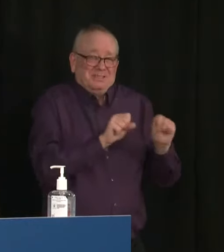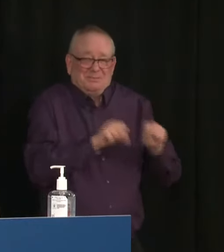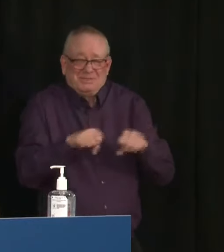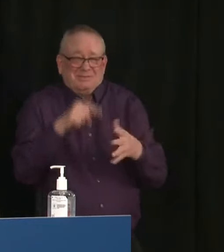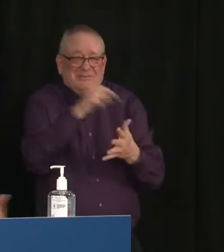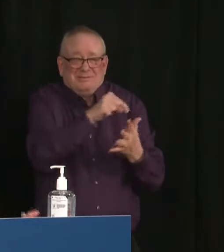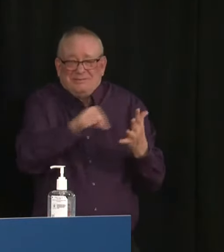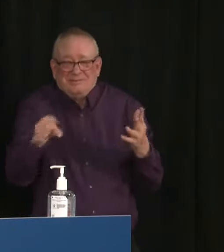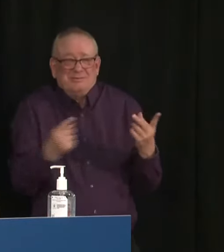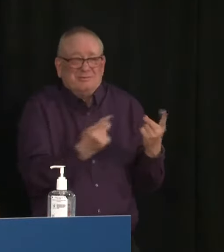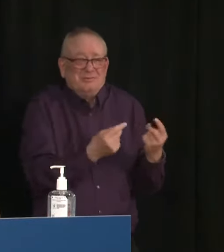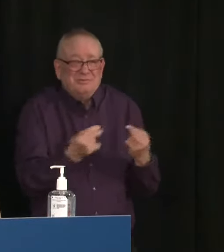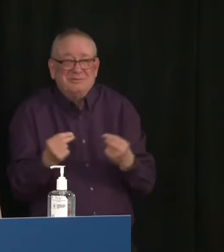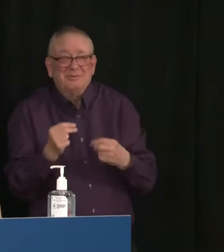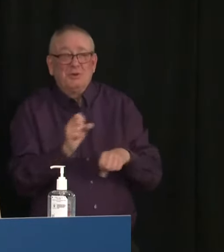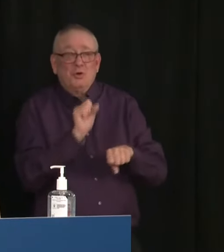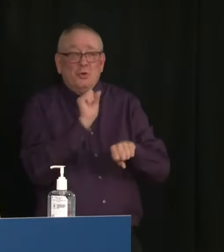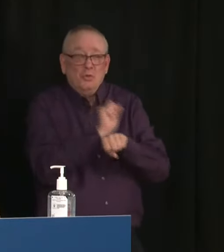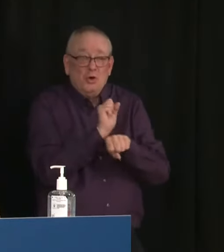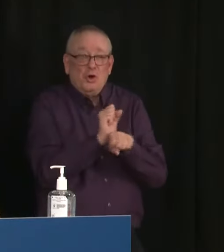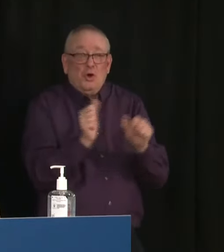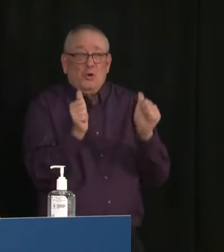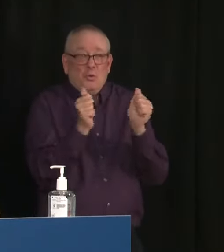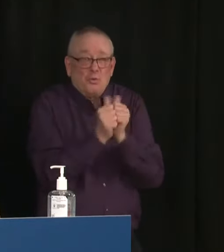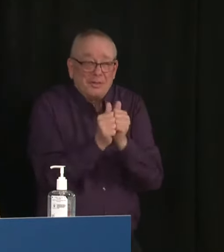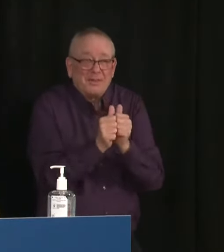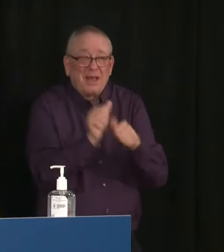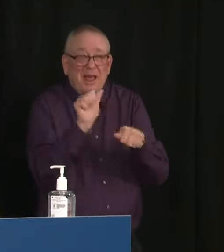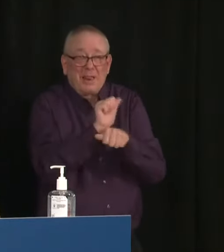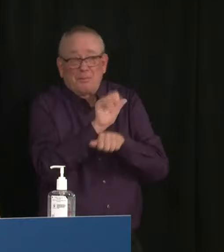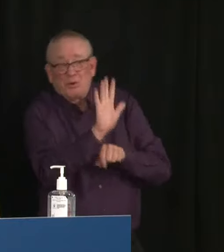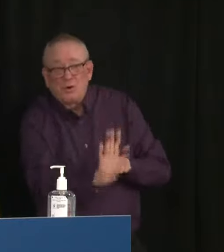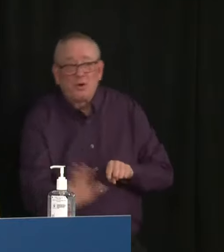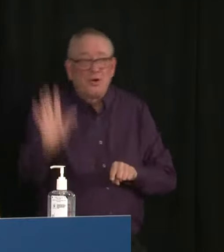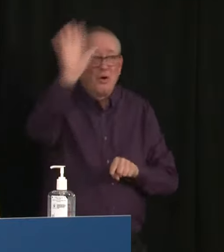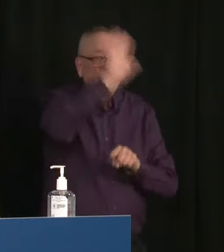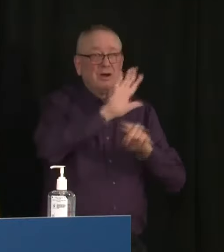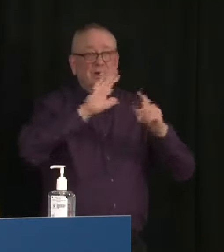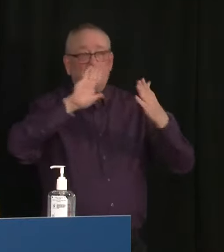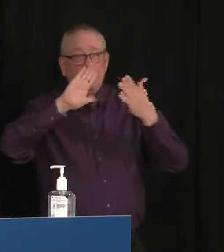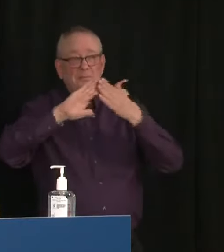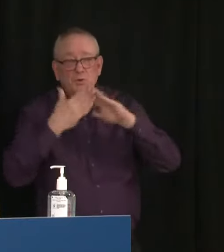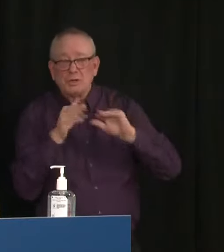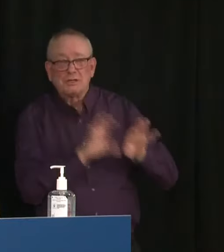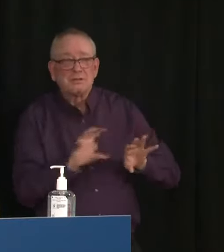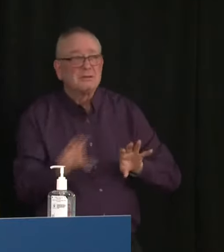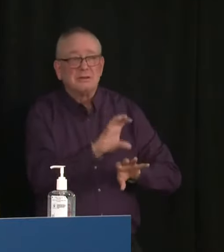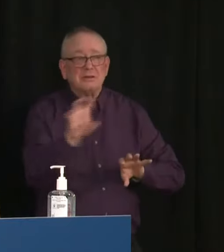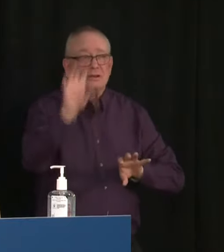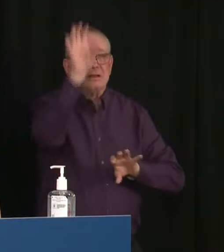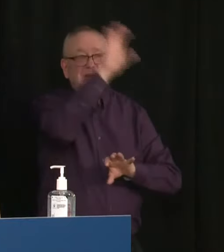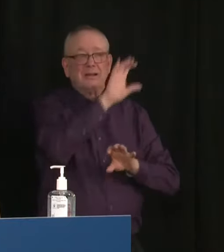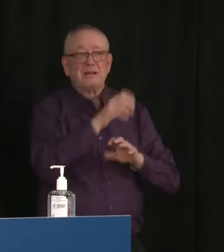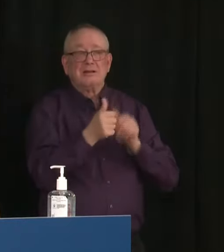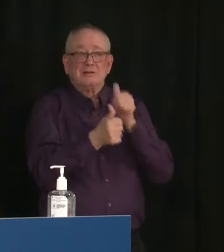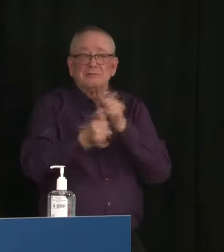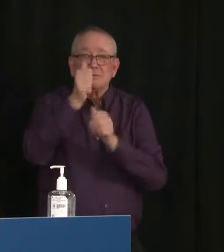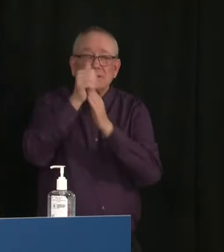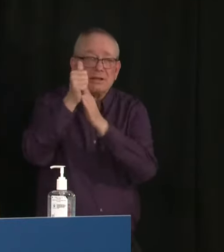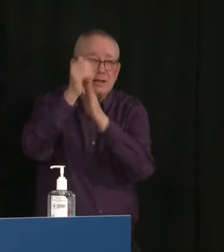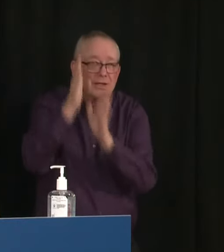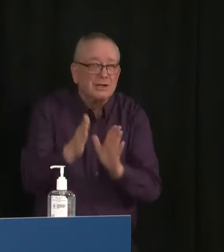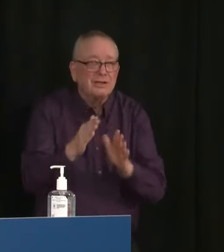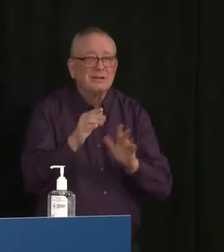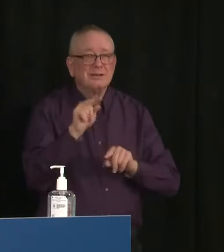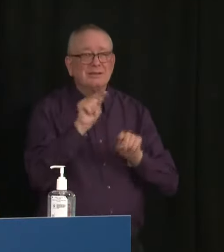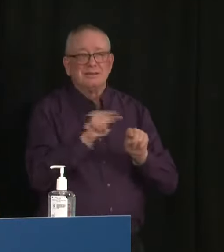who are leaders in their own communities to be able to remind those who are feeling disheartened, who are feeling